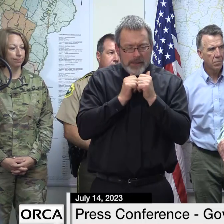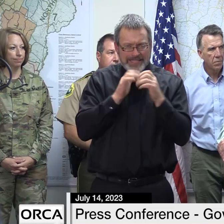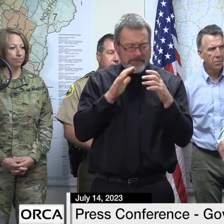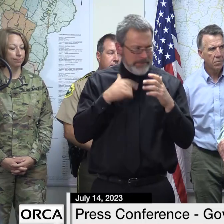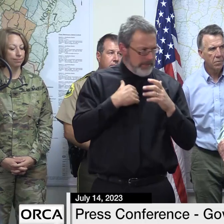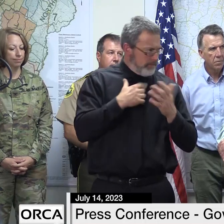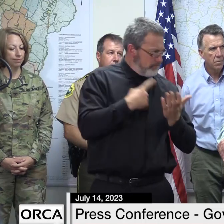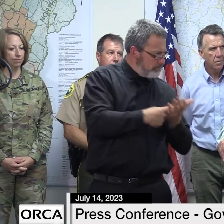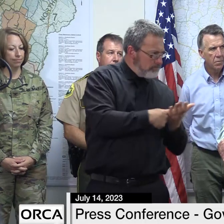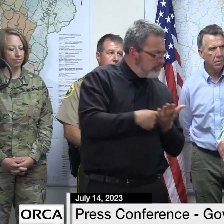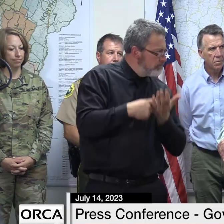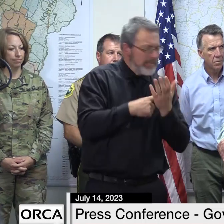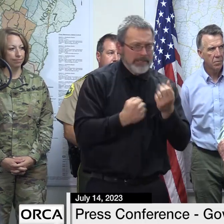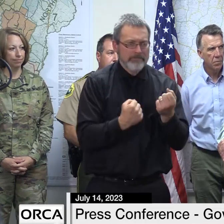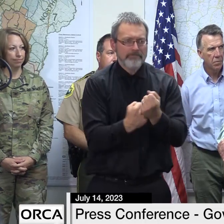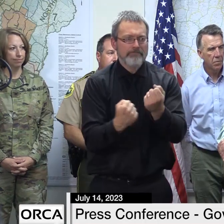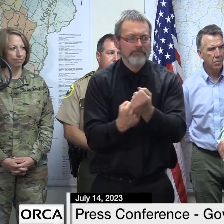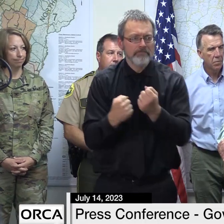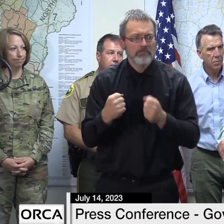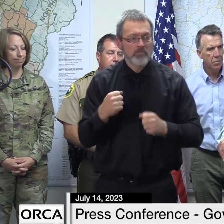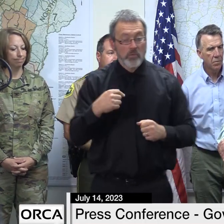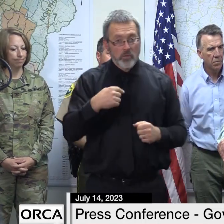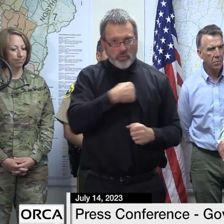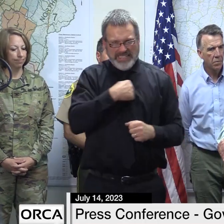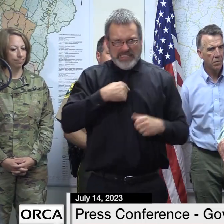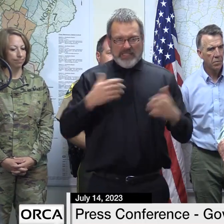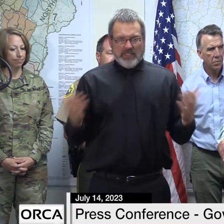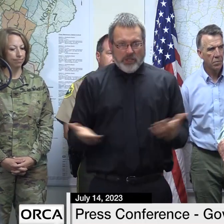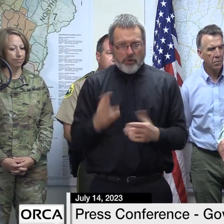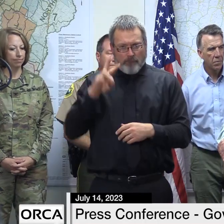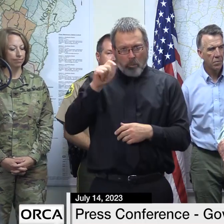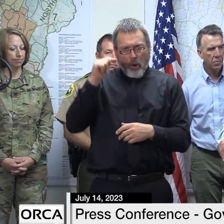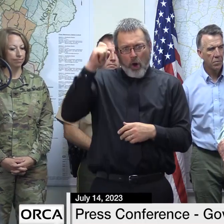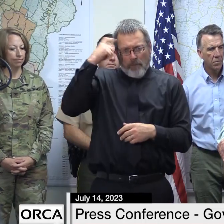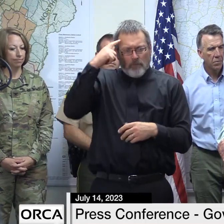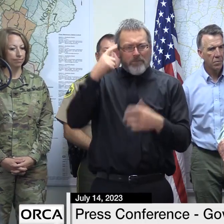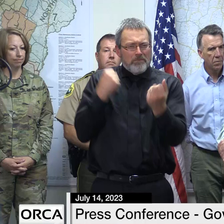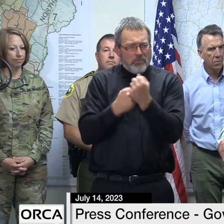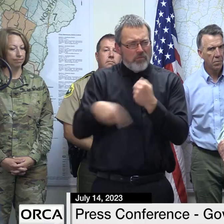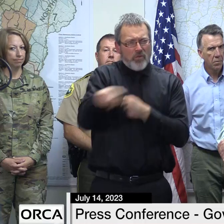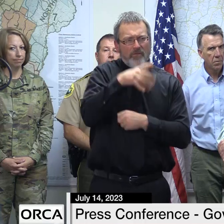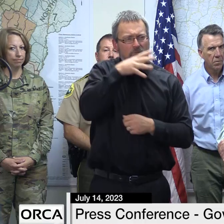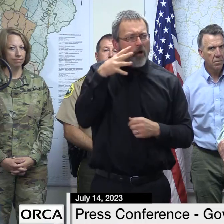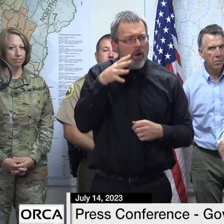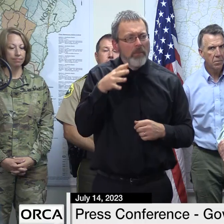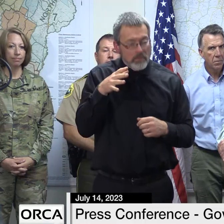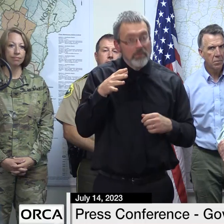to prepare for the late summer and fall and into winter.